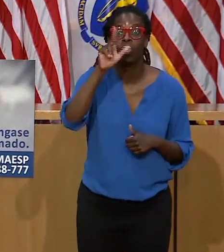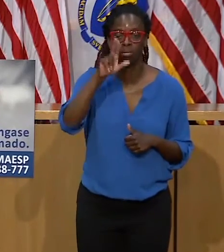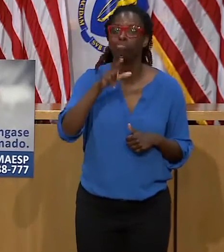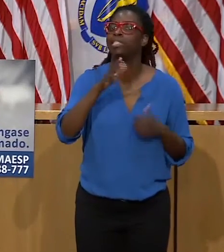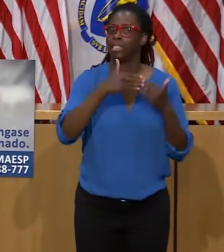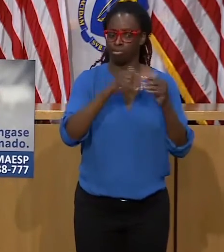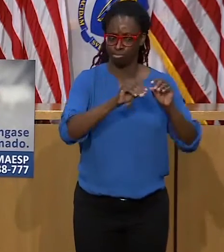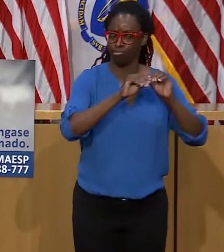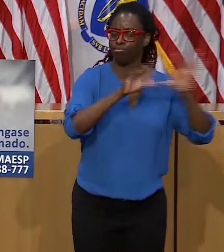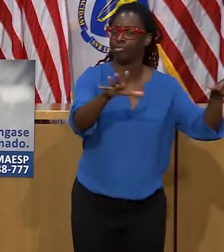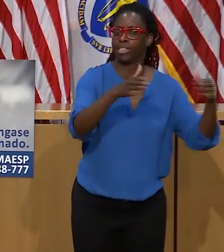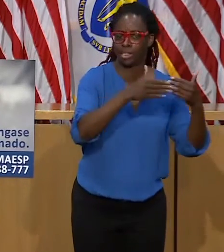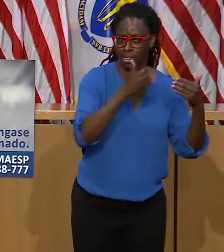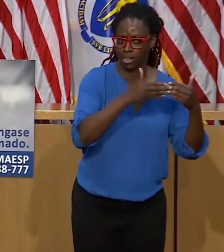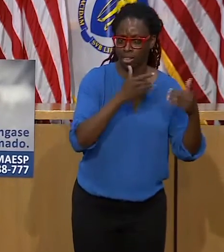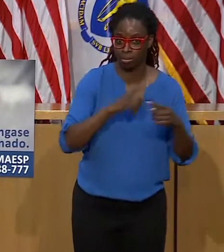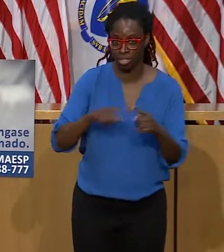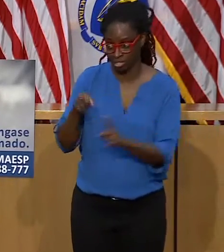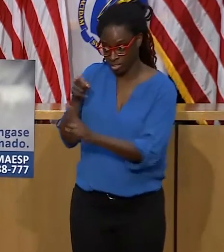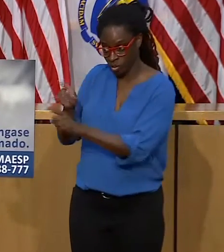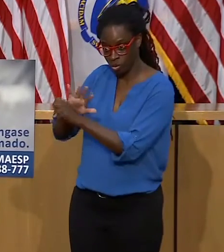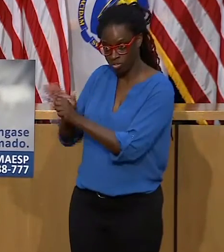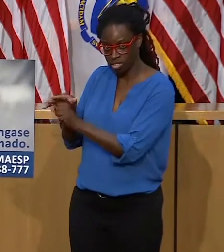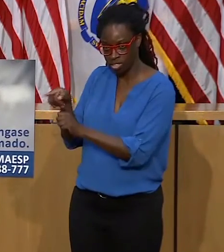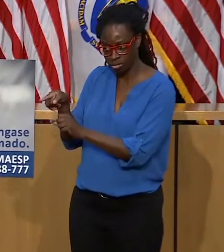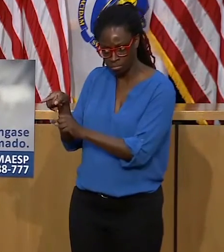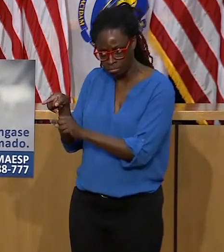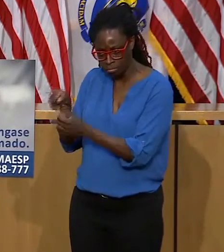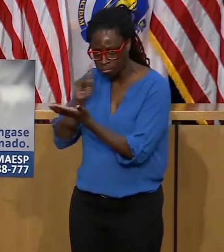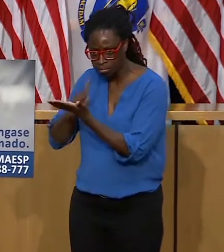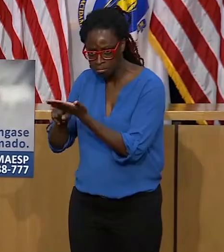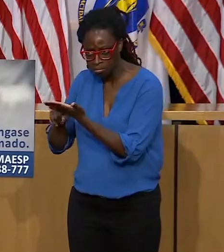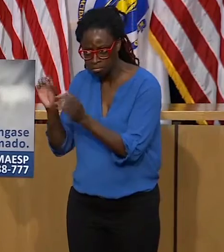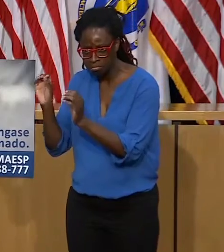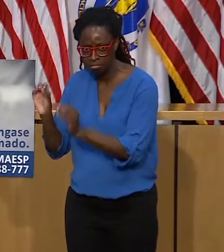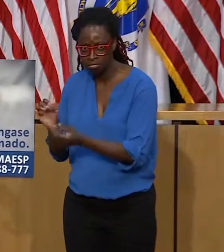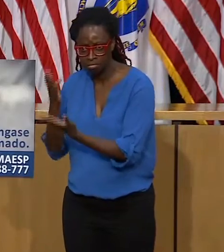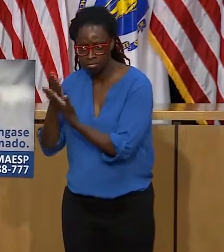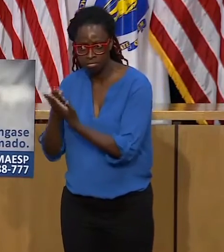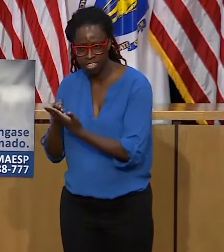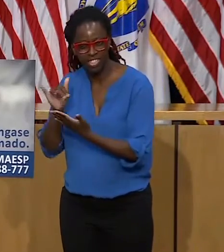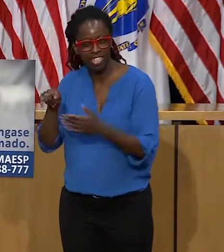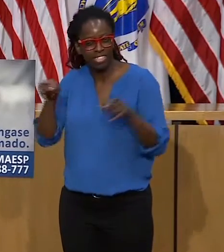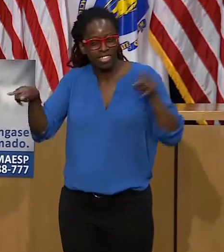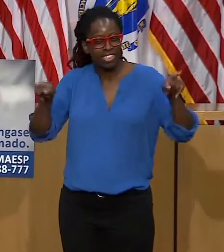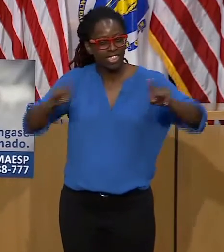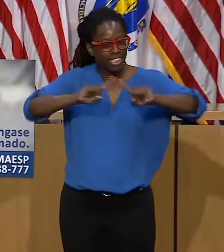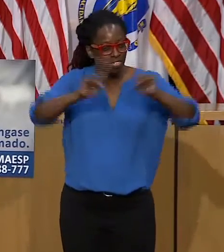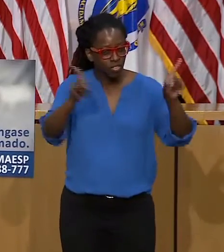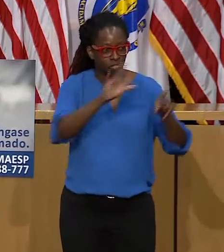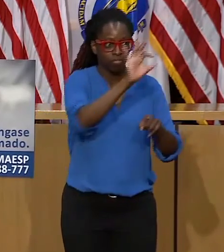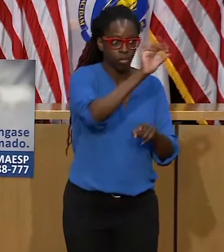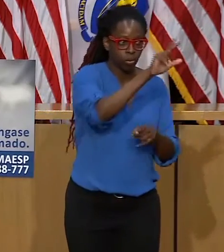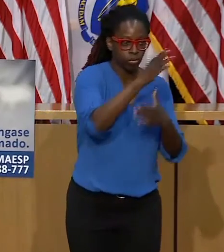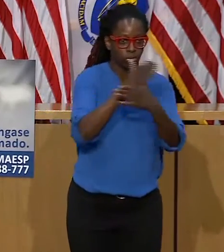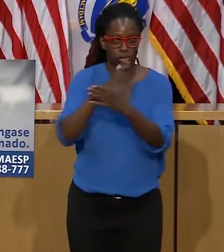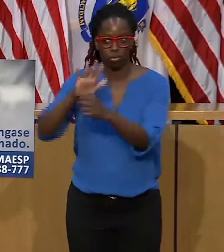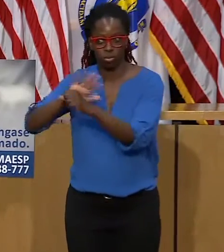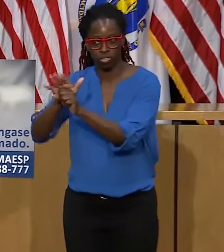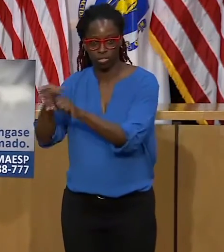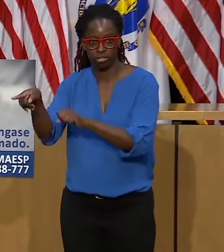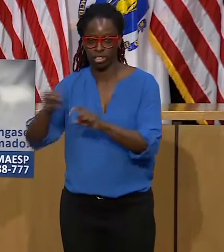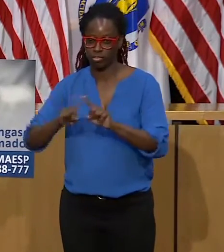suggest that school closures have had less impact on slowing the epidemic down than other distancing measures. With